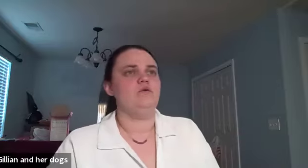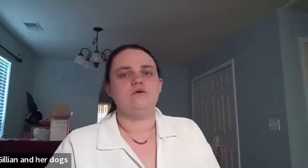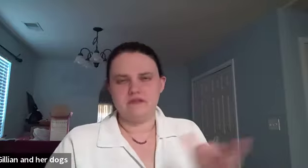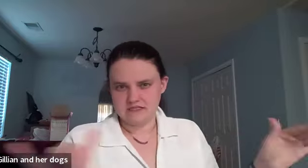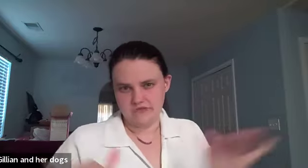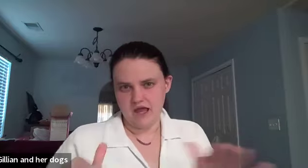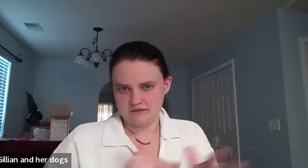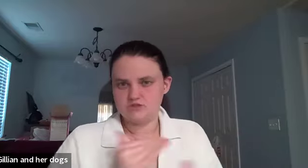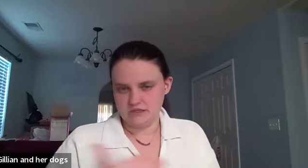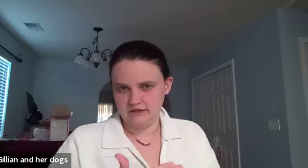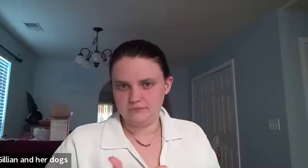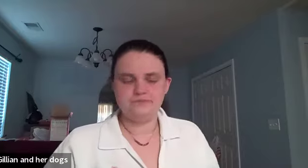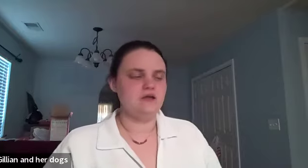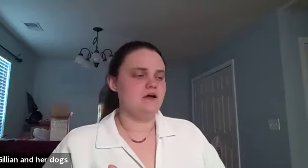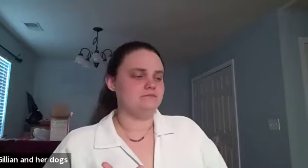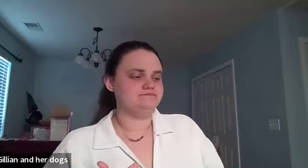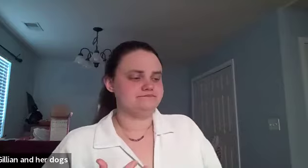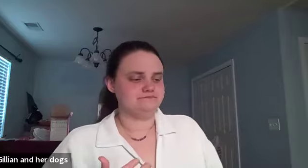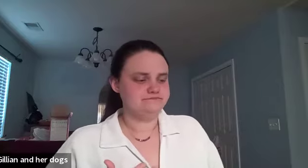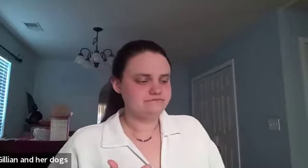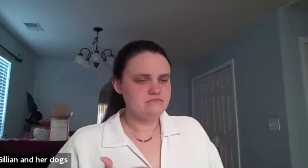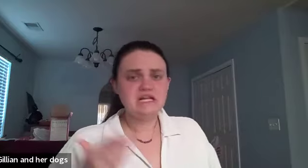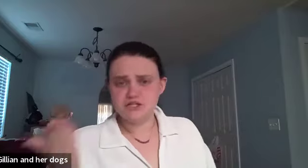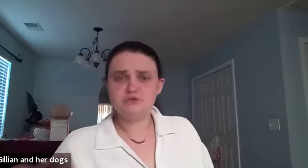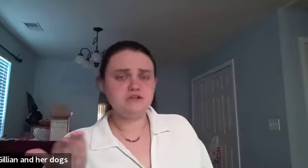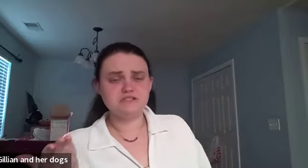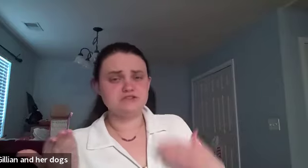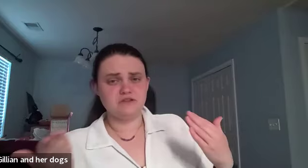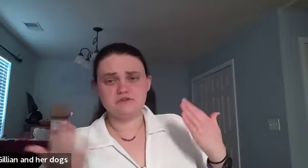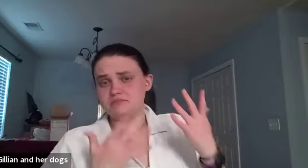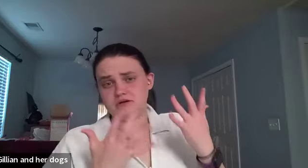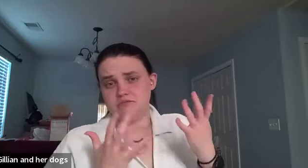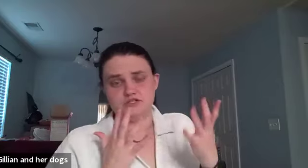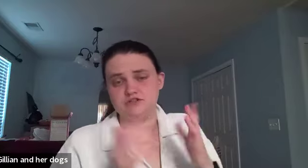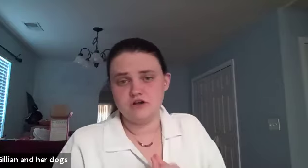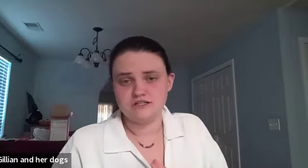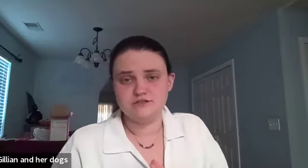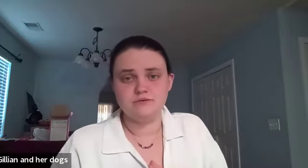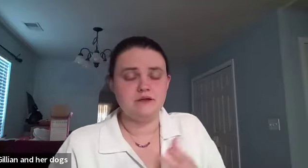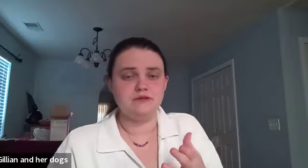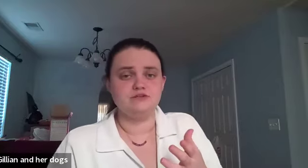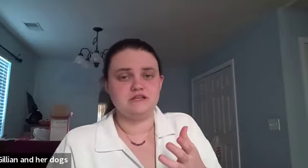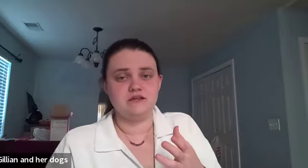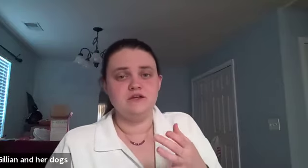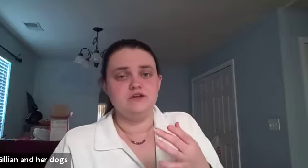or things like that sort of deal. And you can also do that with a person you're talking to, where maybe you're saying,